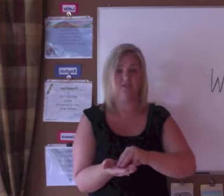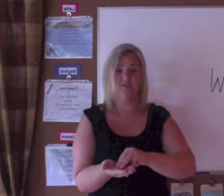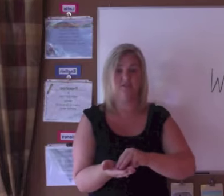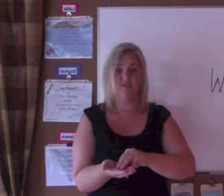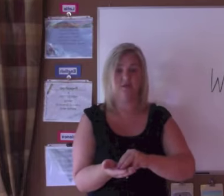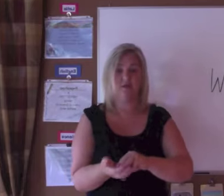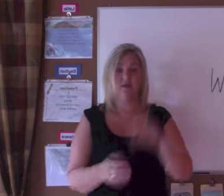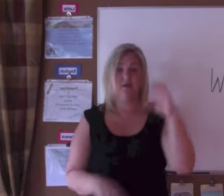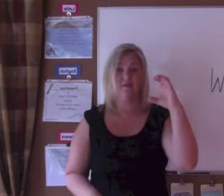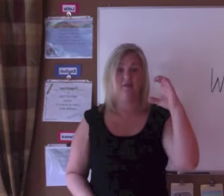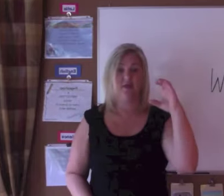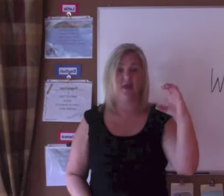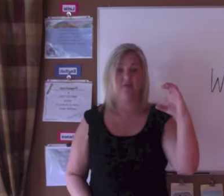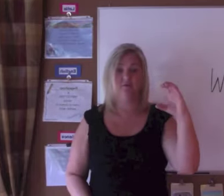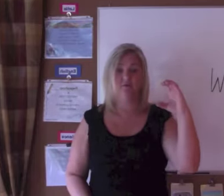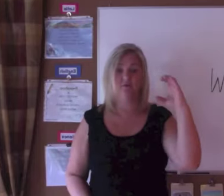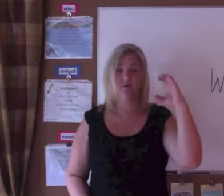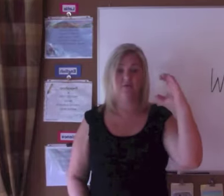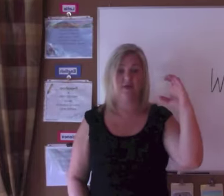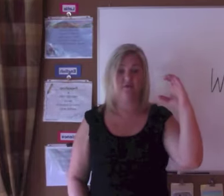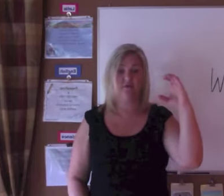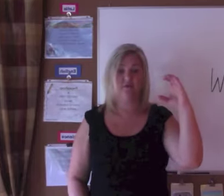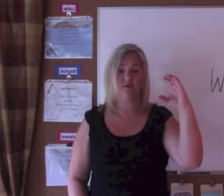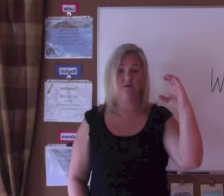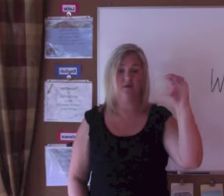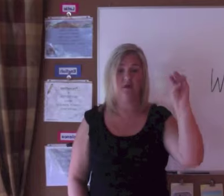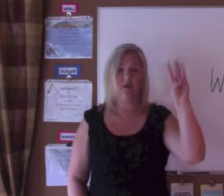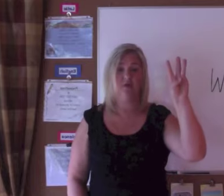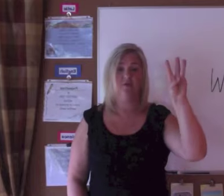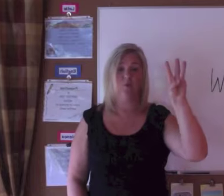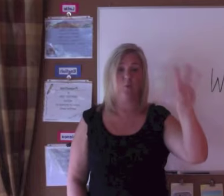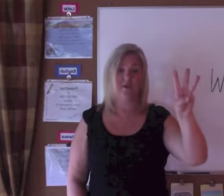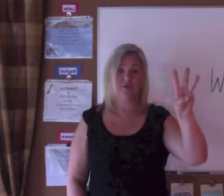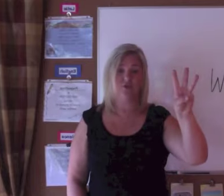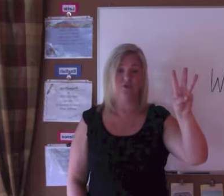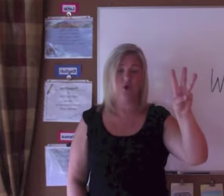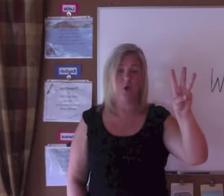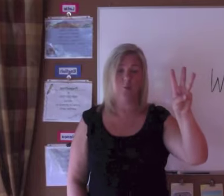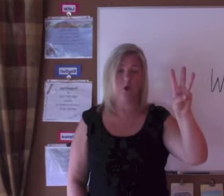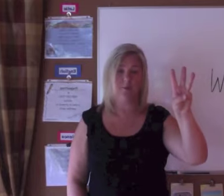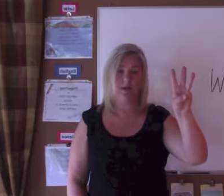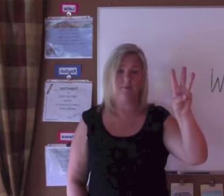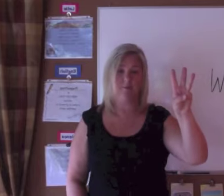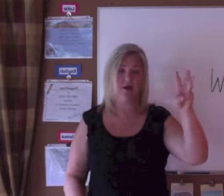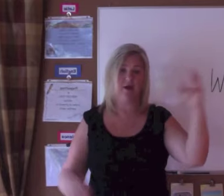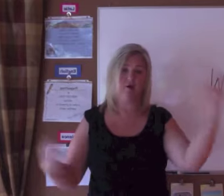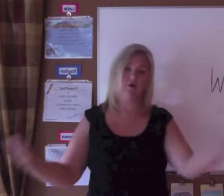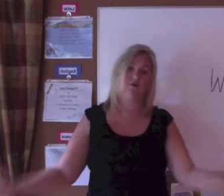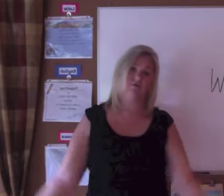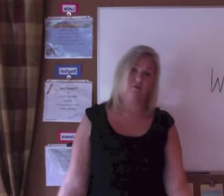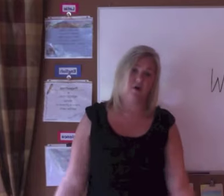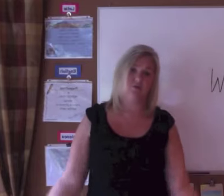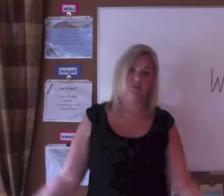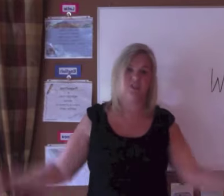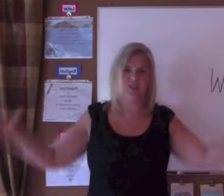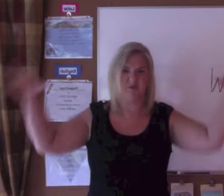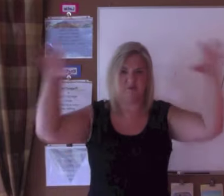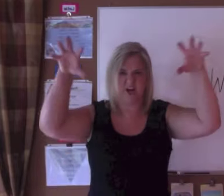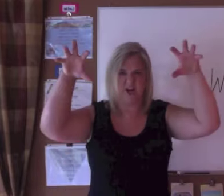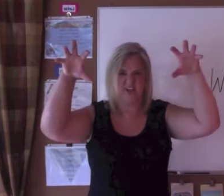Ages. The Council of Chalcedon. The Western Roman Empire falls to